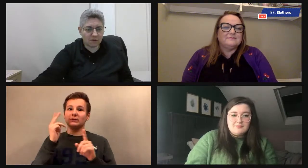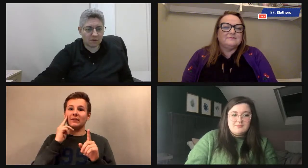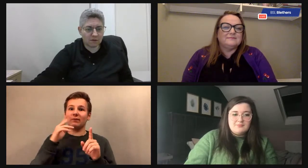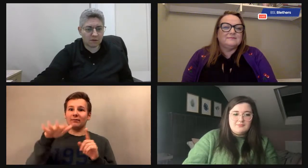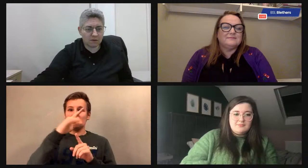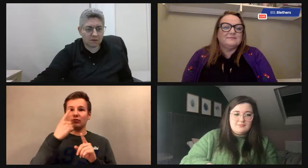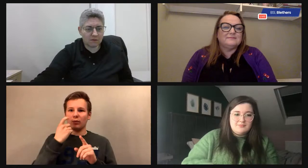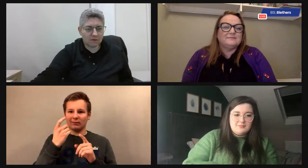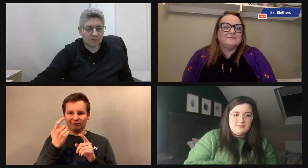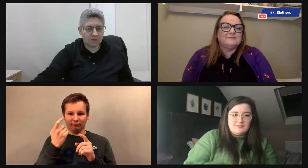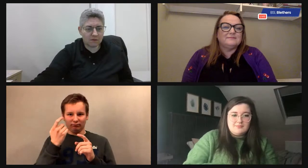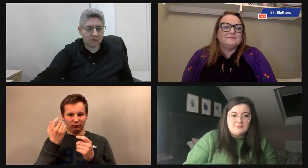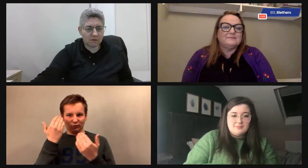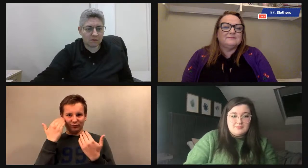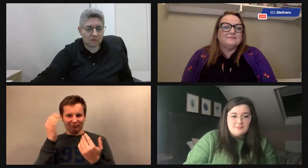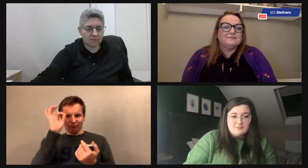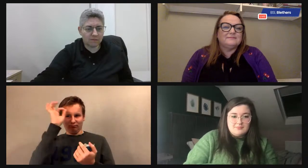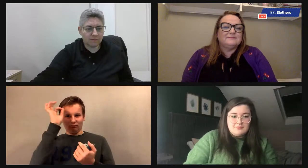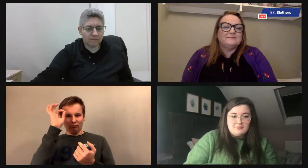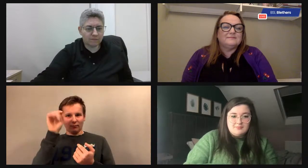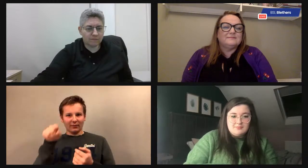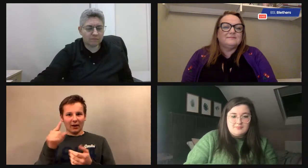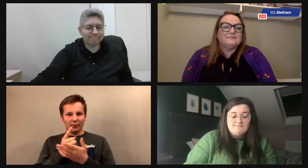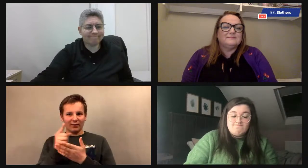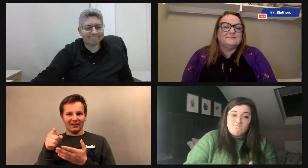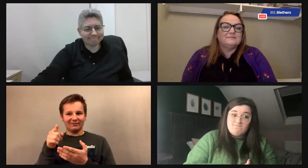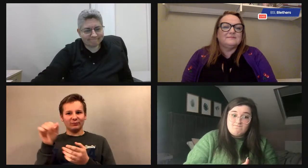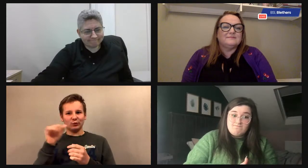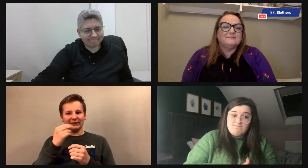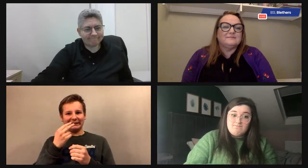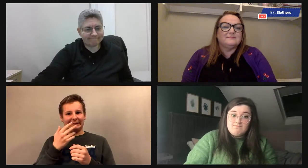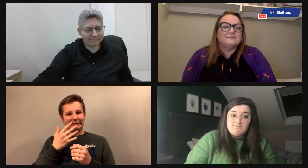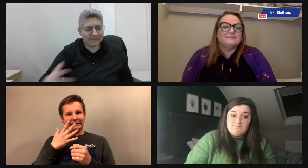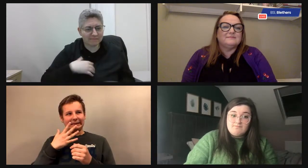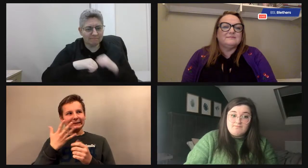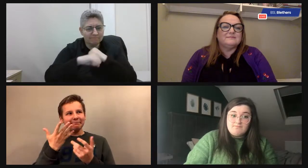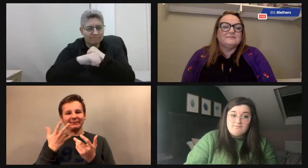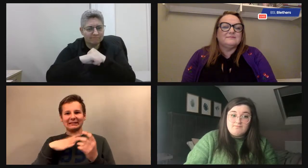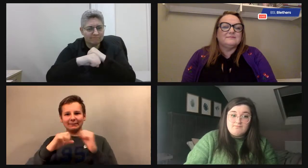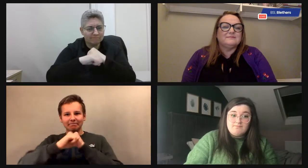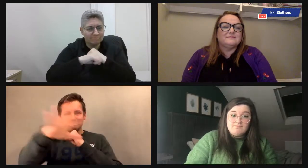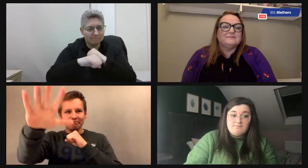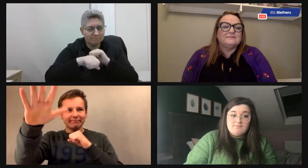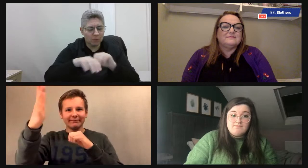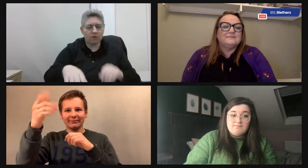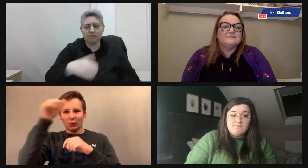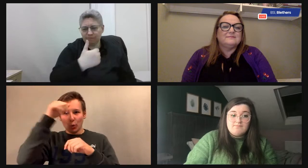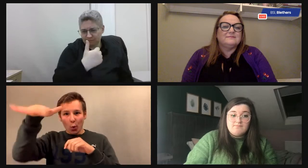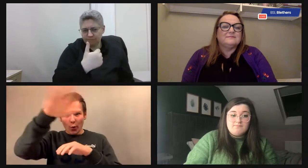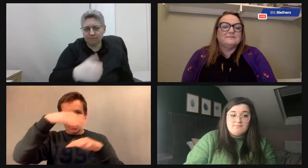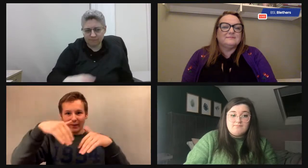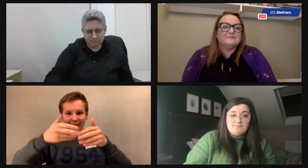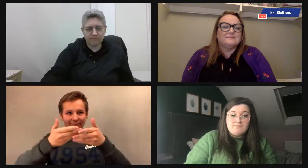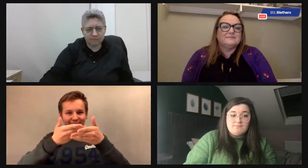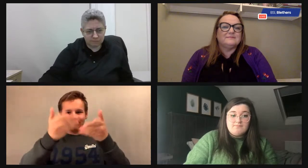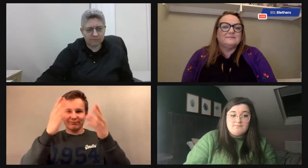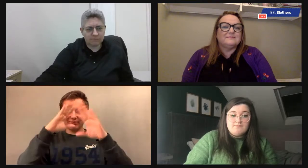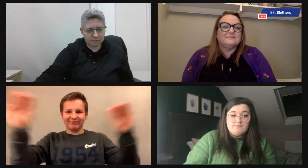Erin's right. The NHS have got some lovely videos, but I have yet to see anyone that's got someone that I would consider young.